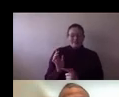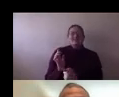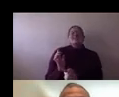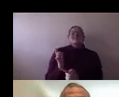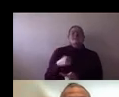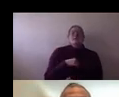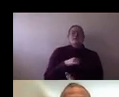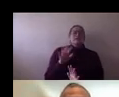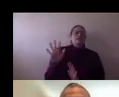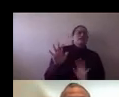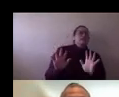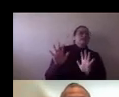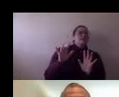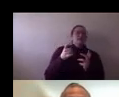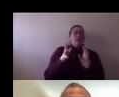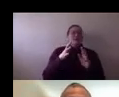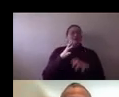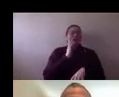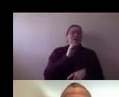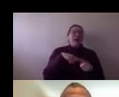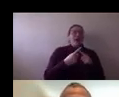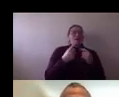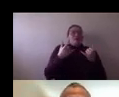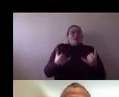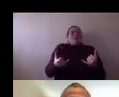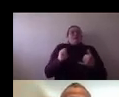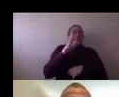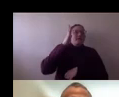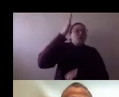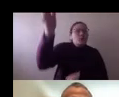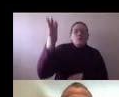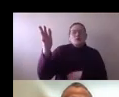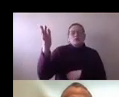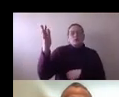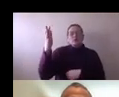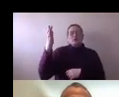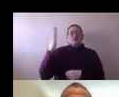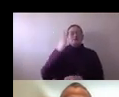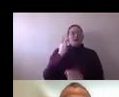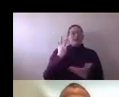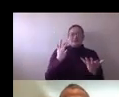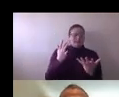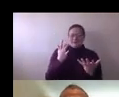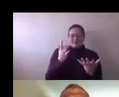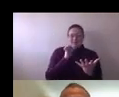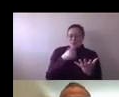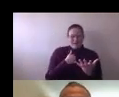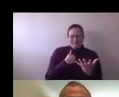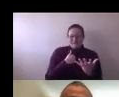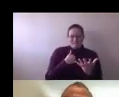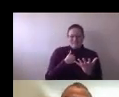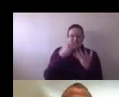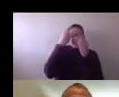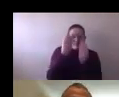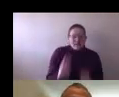to speak about the present or even less the future because we don't have the